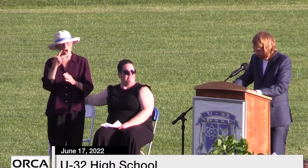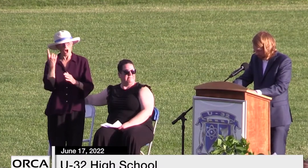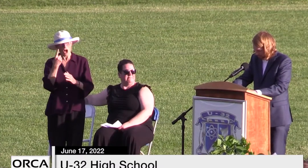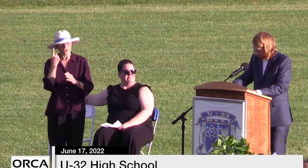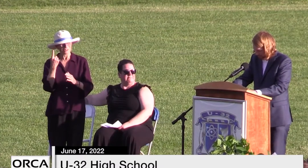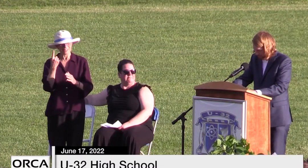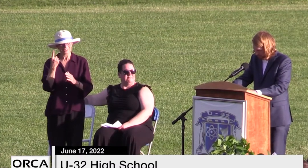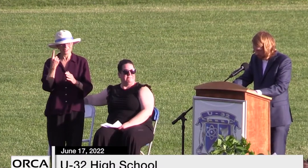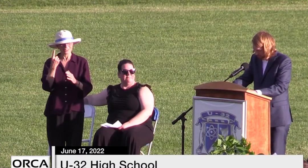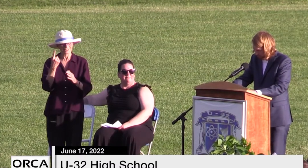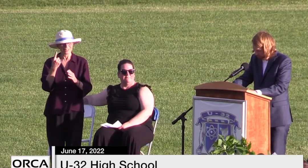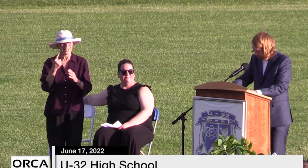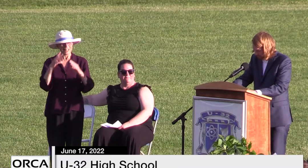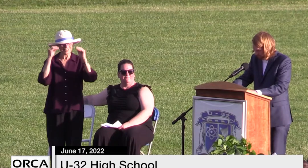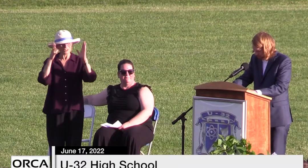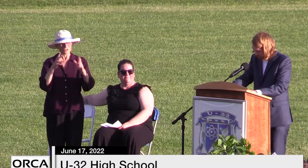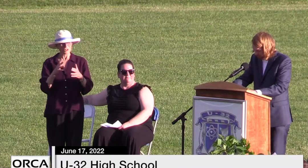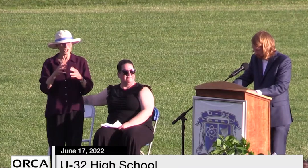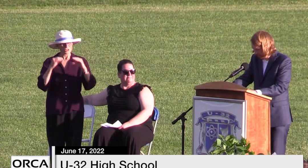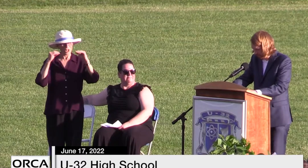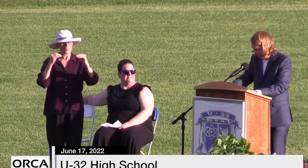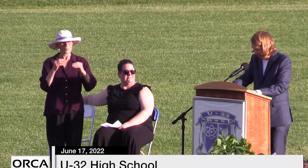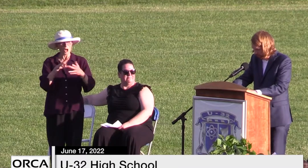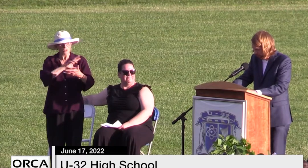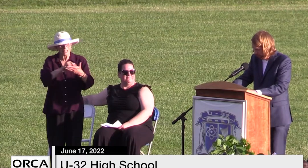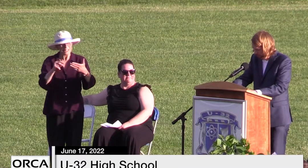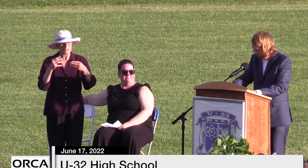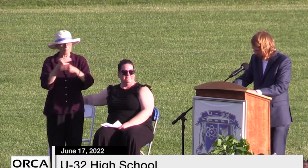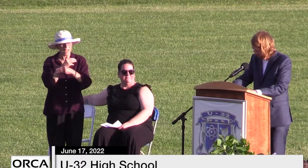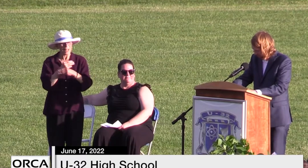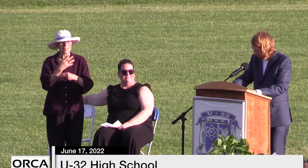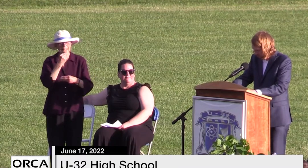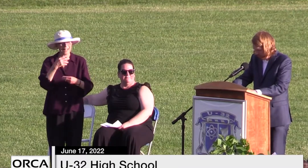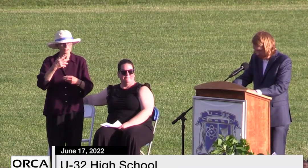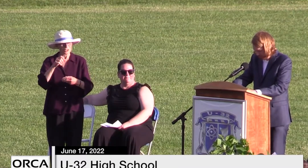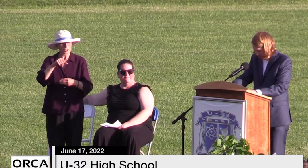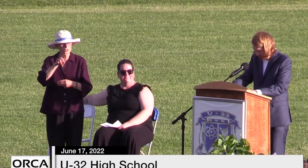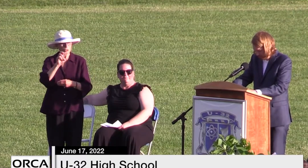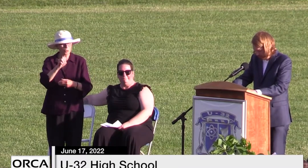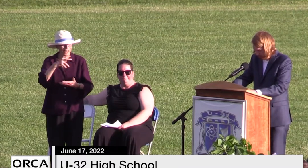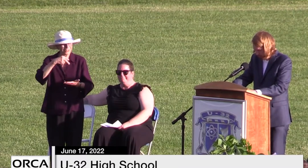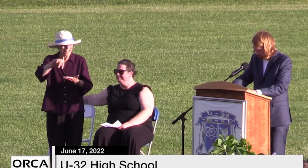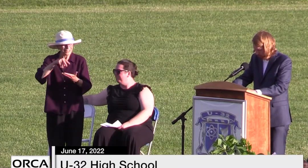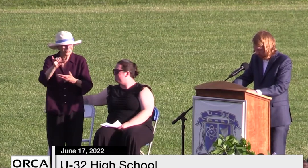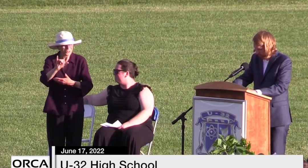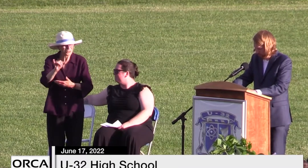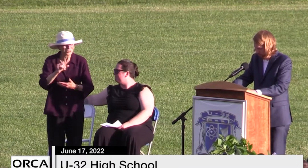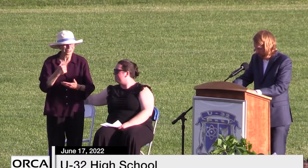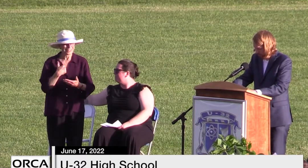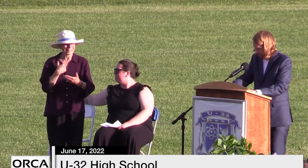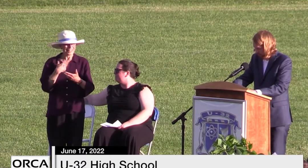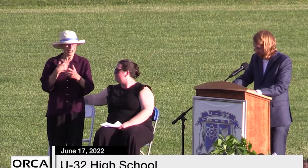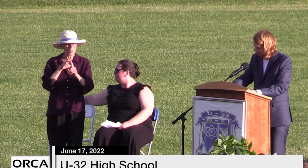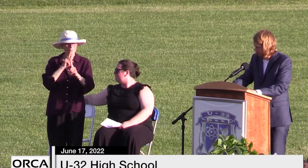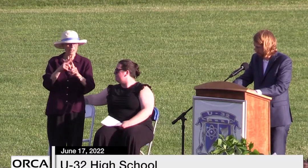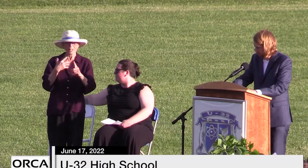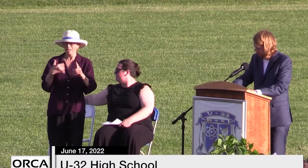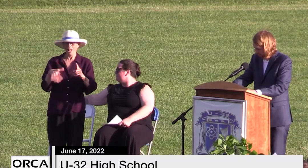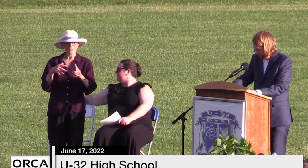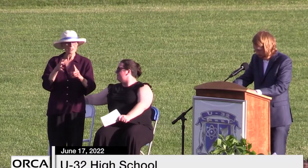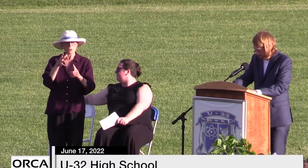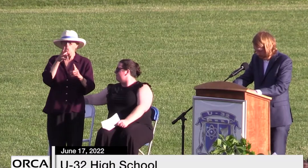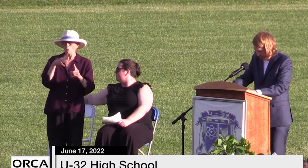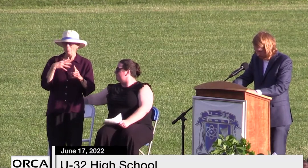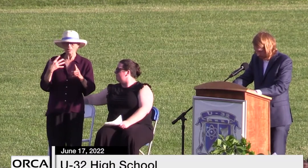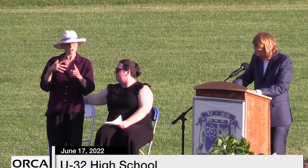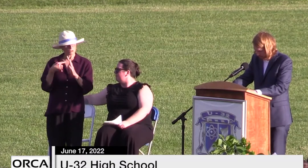of her seat. The teacher taught them reading, math, and even good old square dancing. This woman showed just how spectacular, multifaceted a woman could